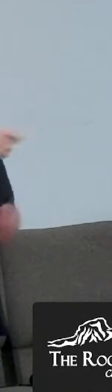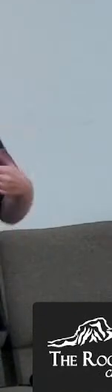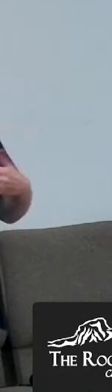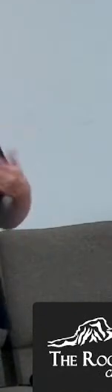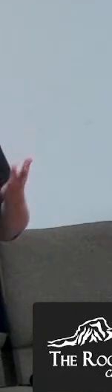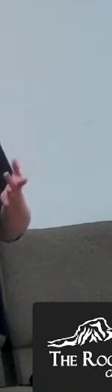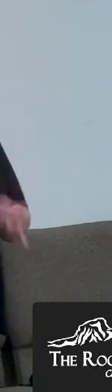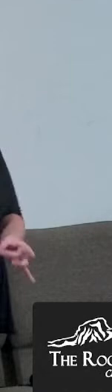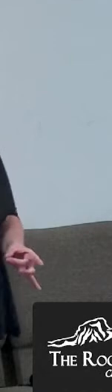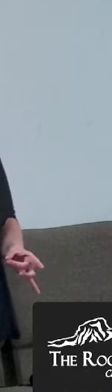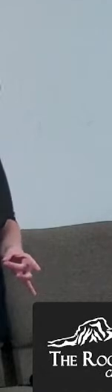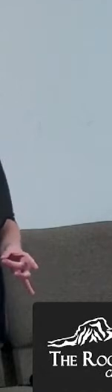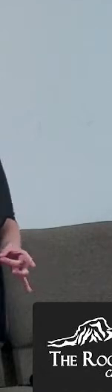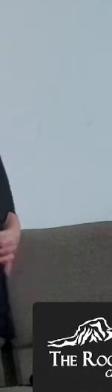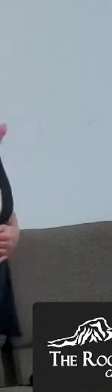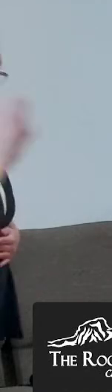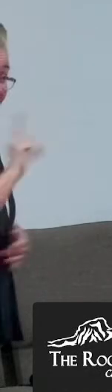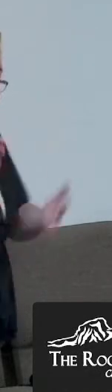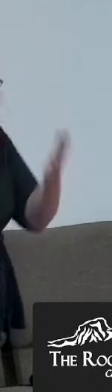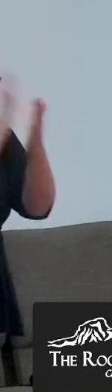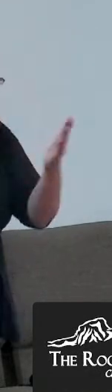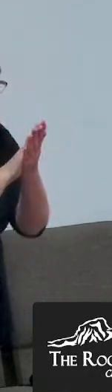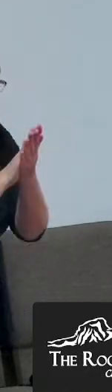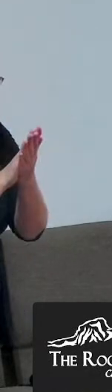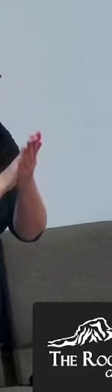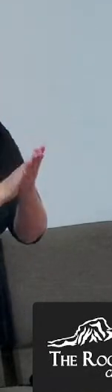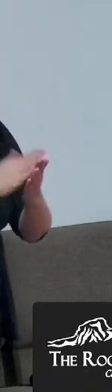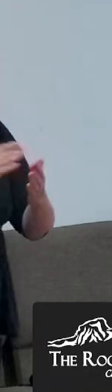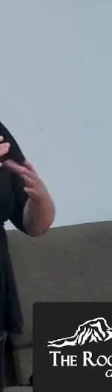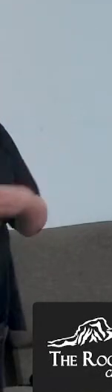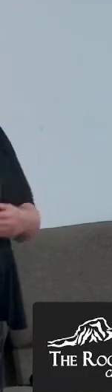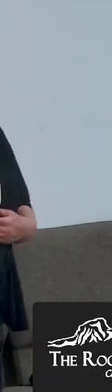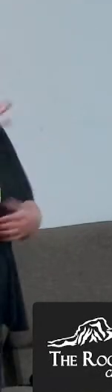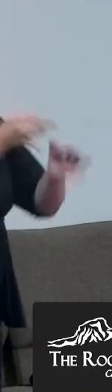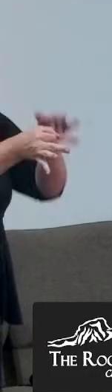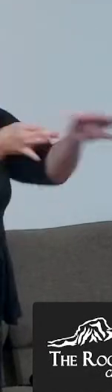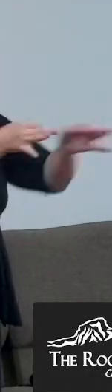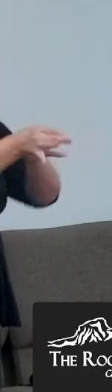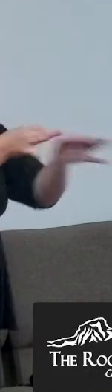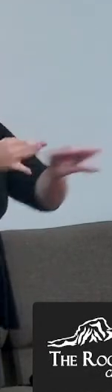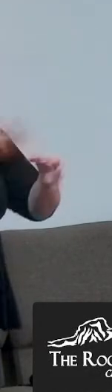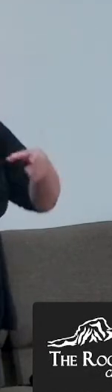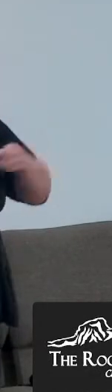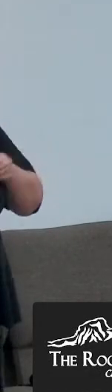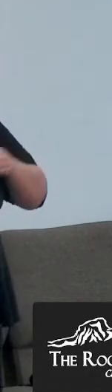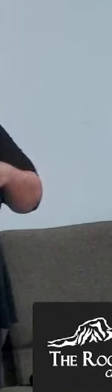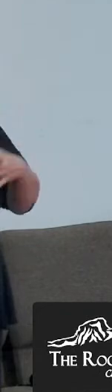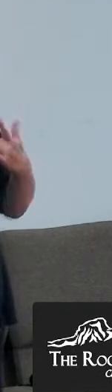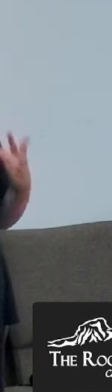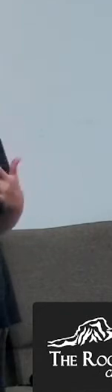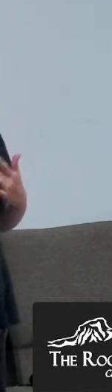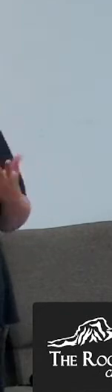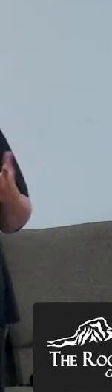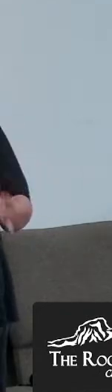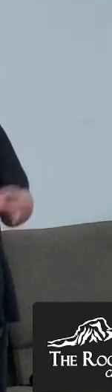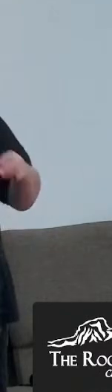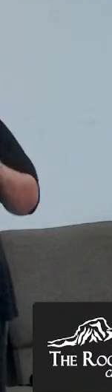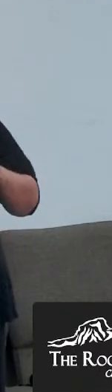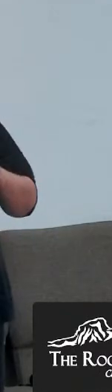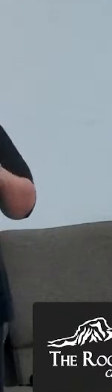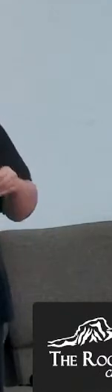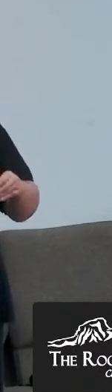Holy Ghost, your praise is an outward expression of an inward possession. I've